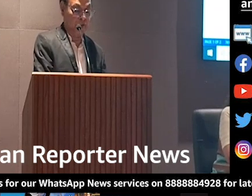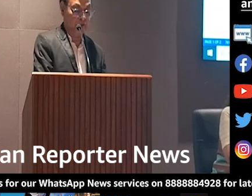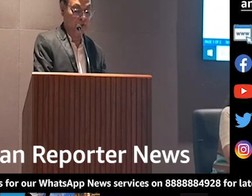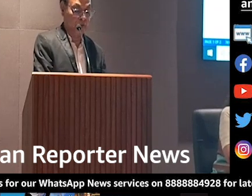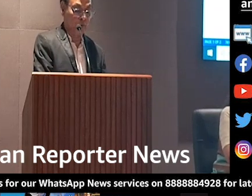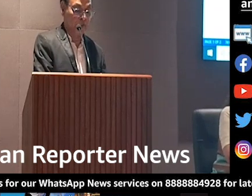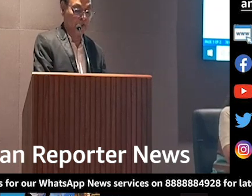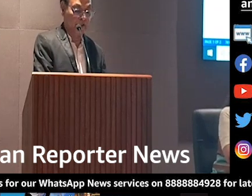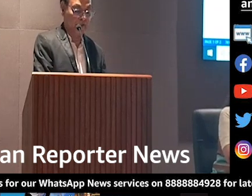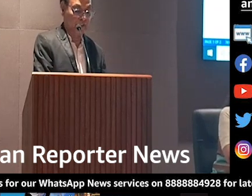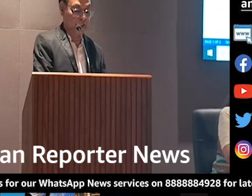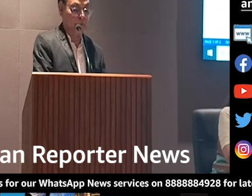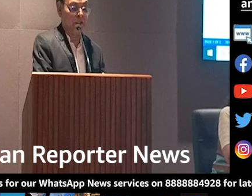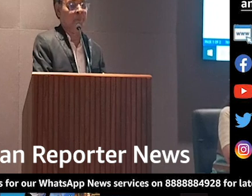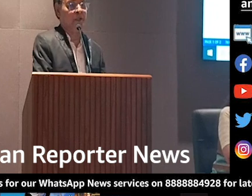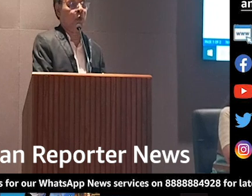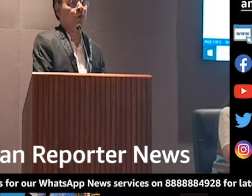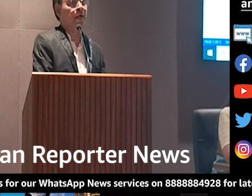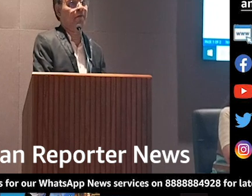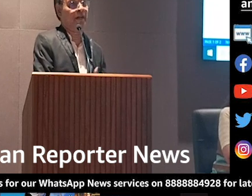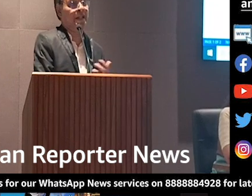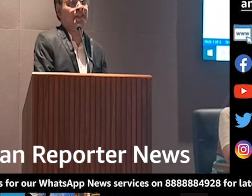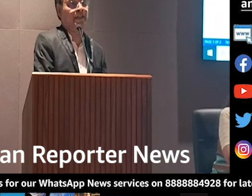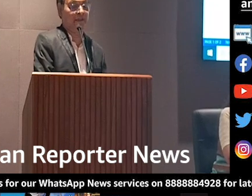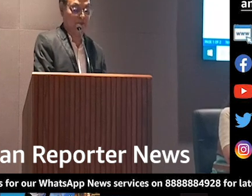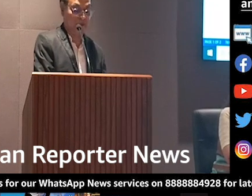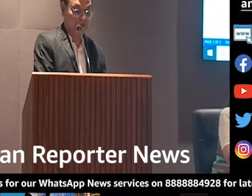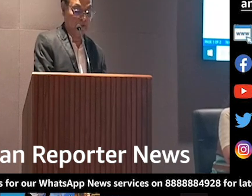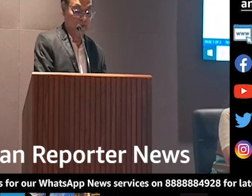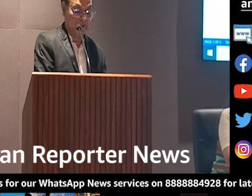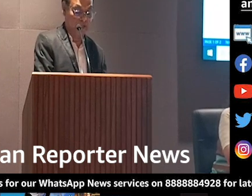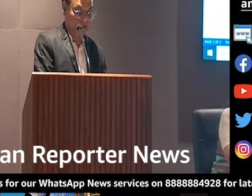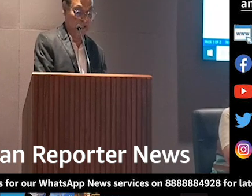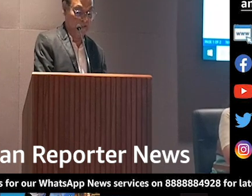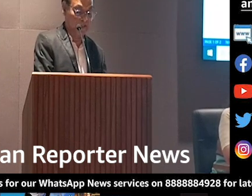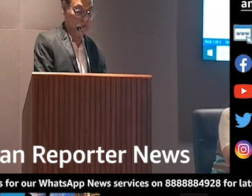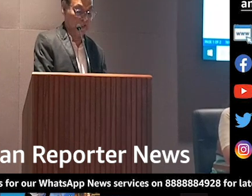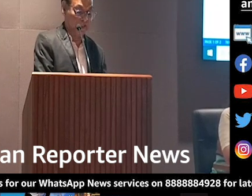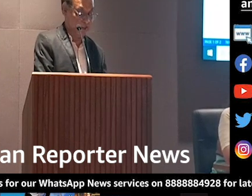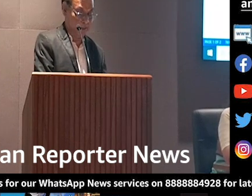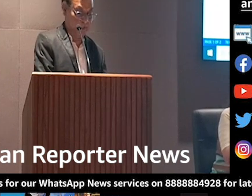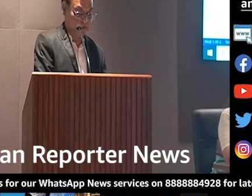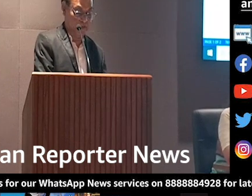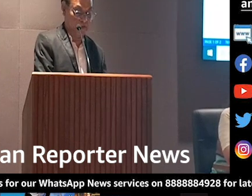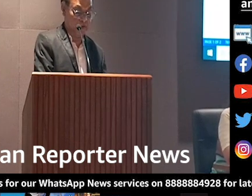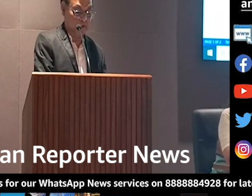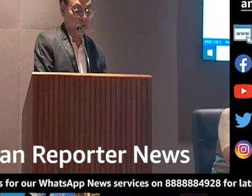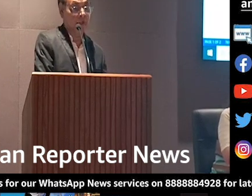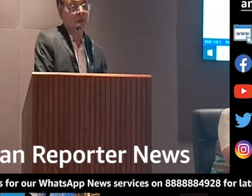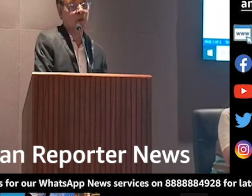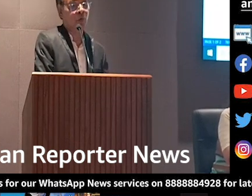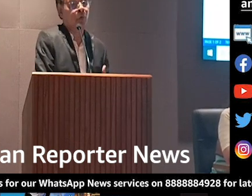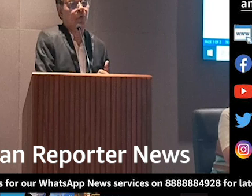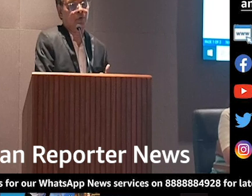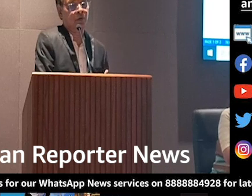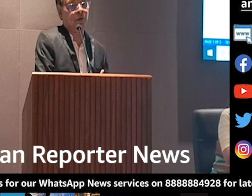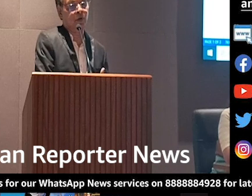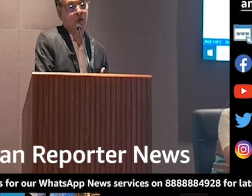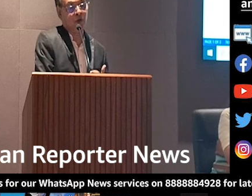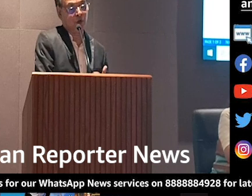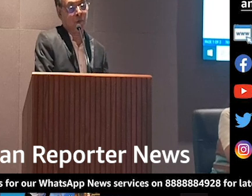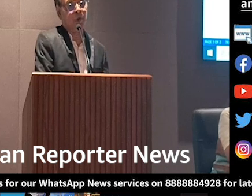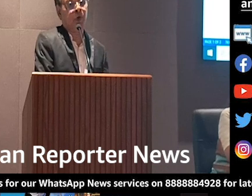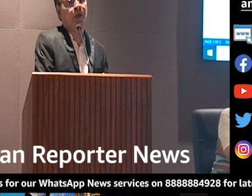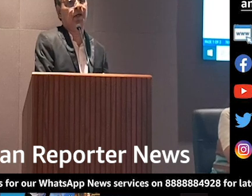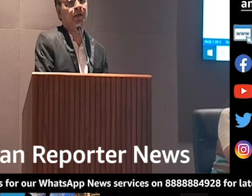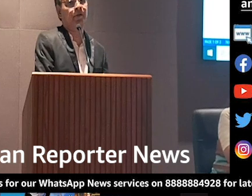here today with a commitment to advancing sign language interpretation.